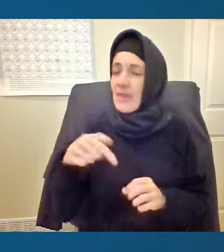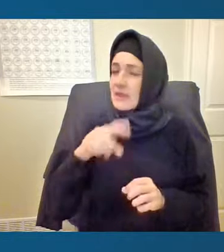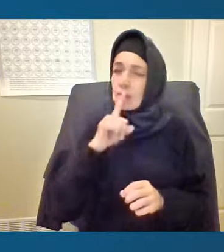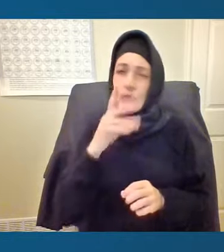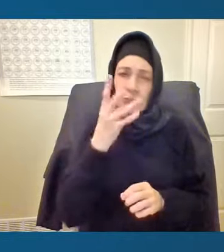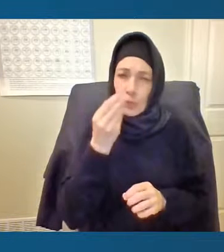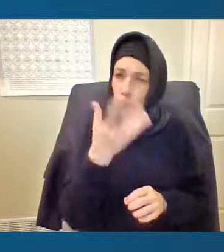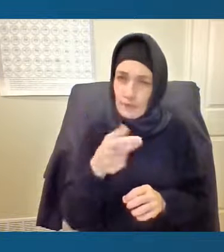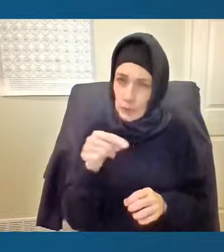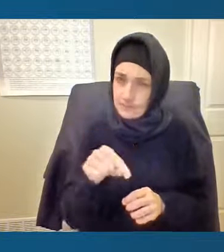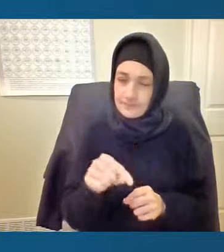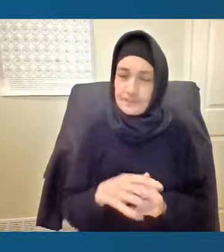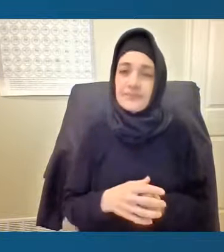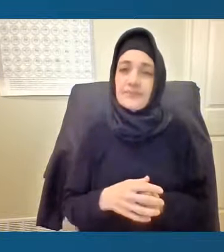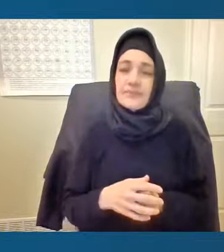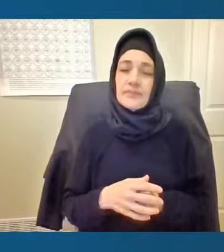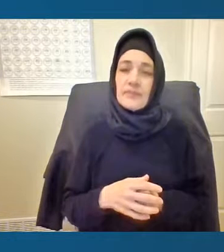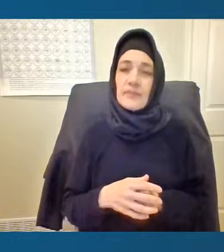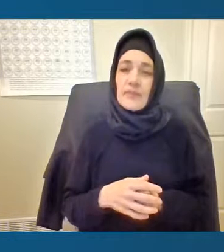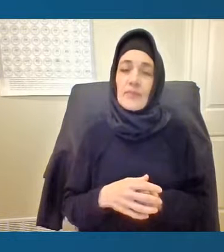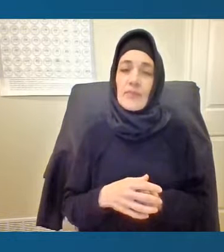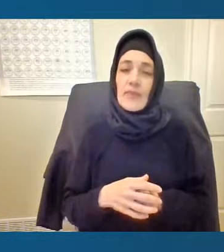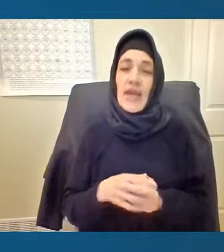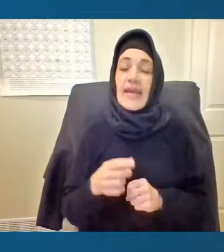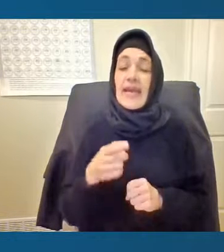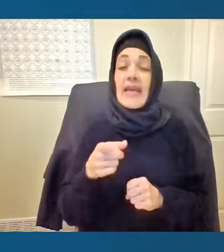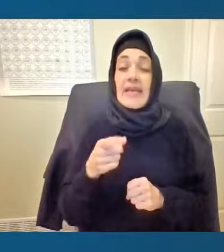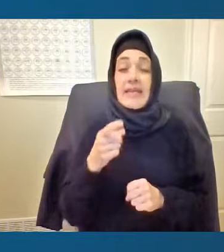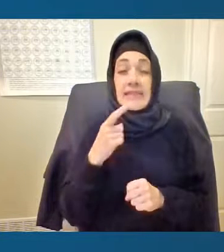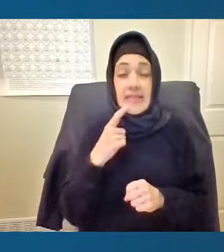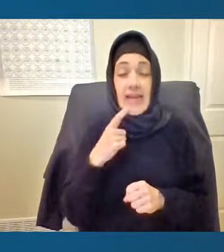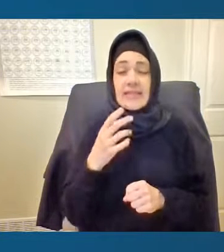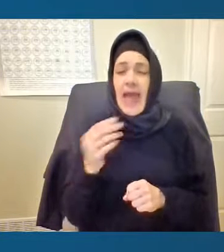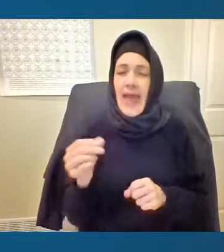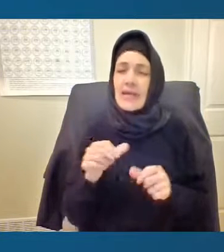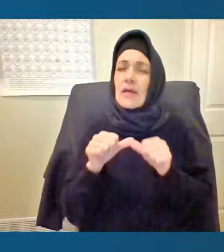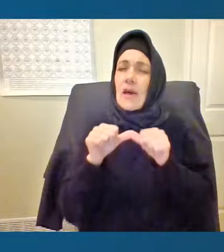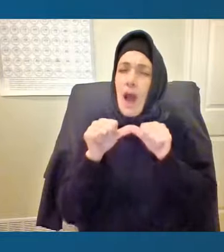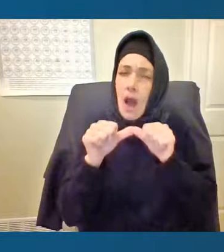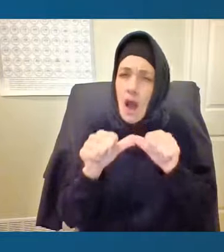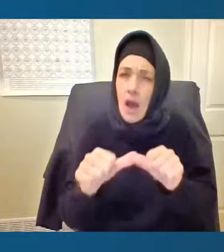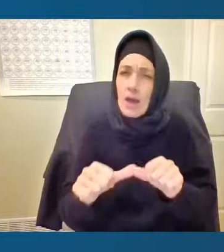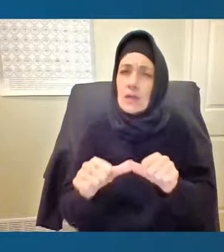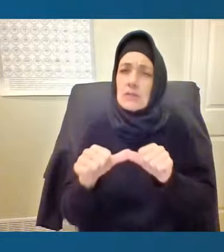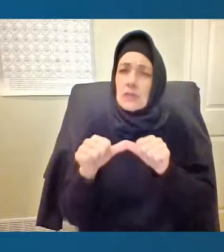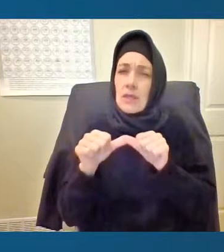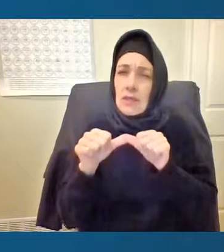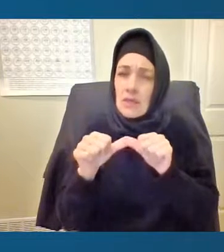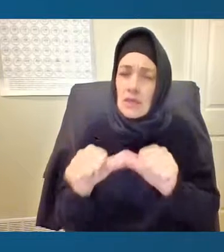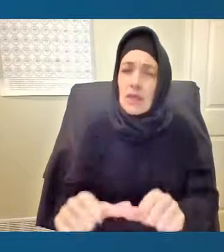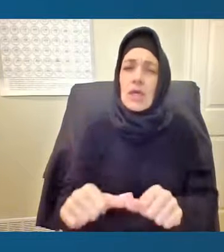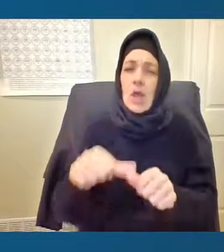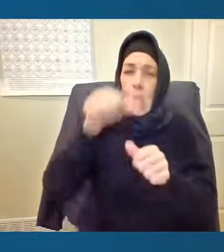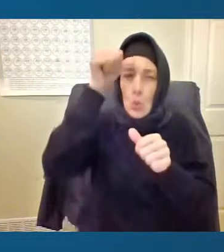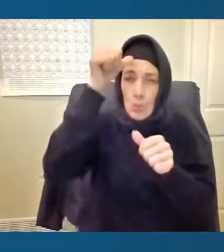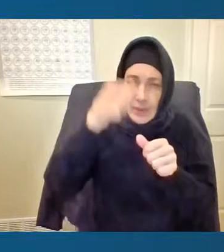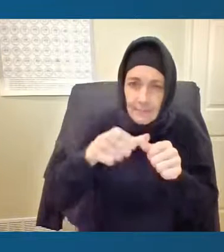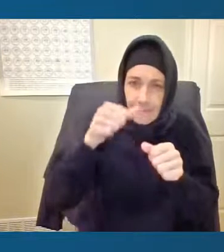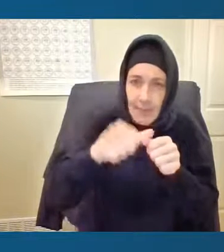beautiful. He says, and constantly remain in the remembrance of Allah subhanahu wa